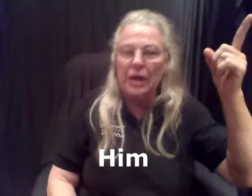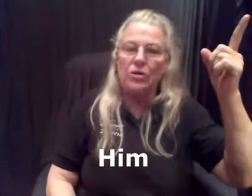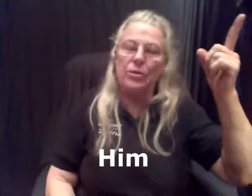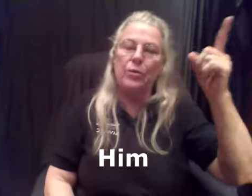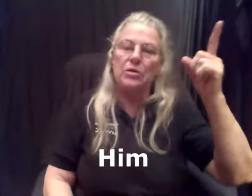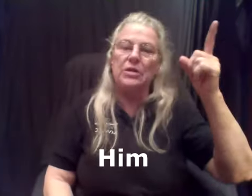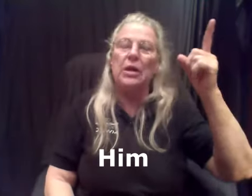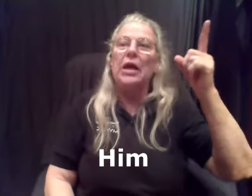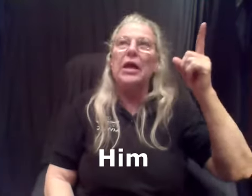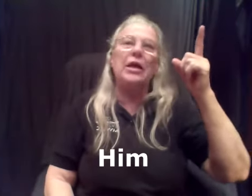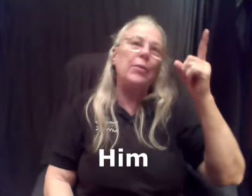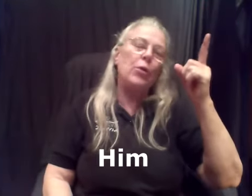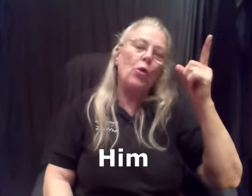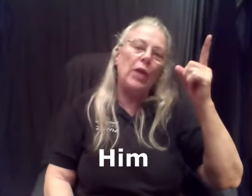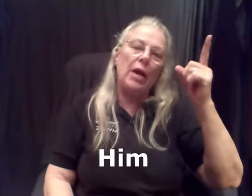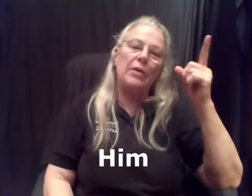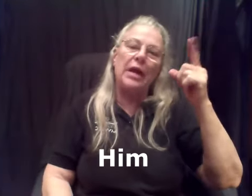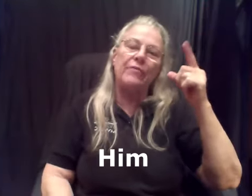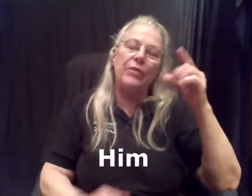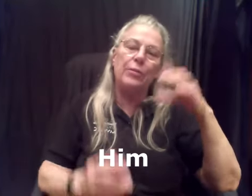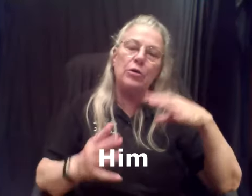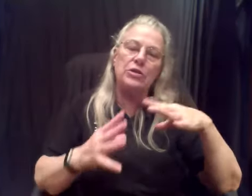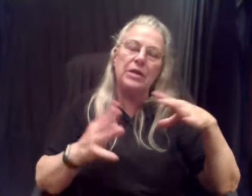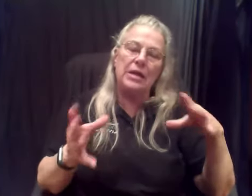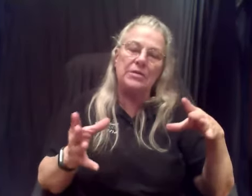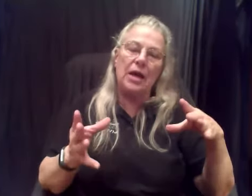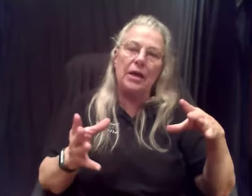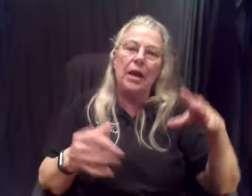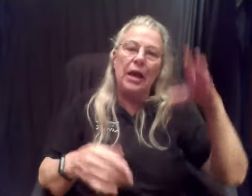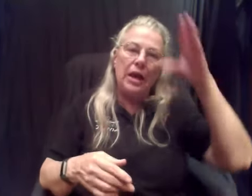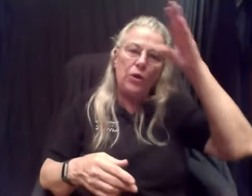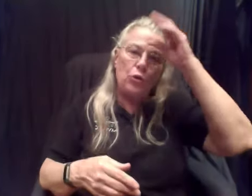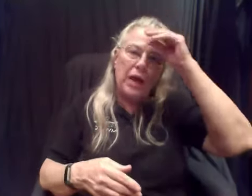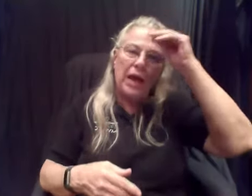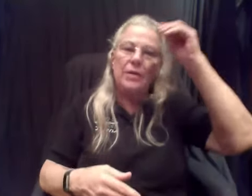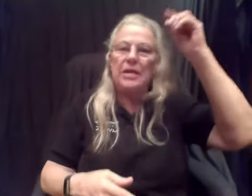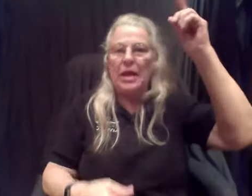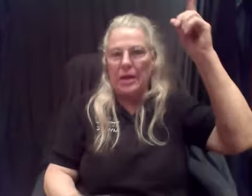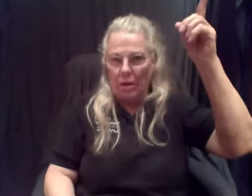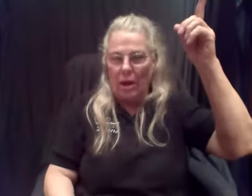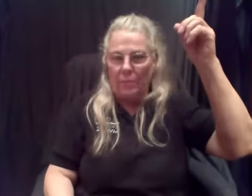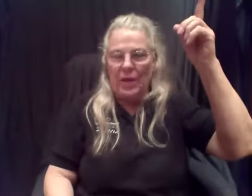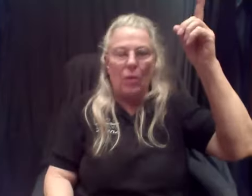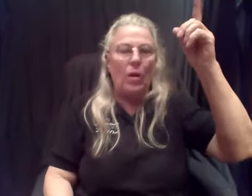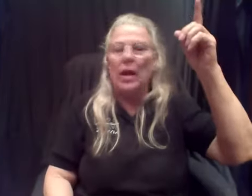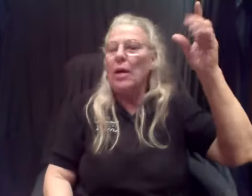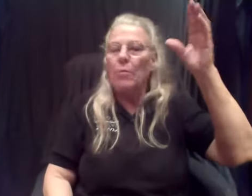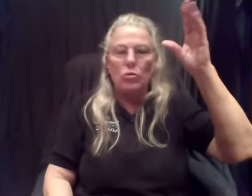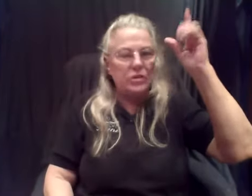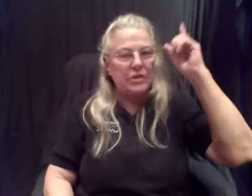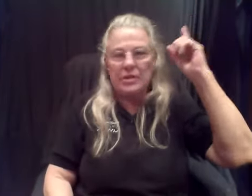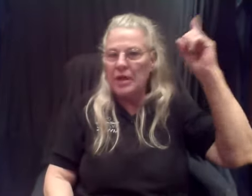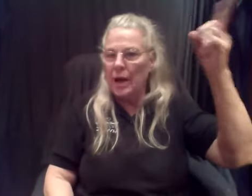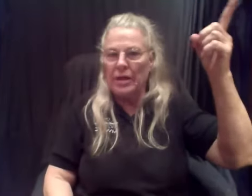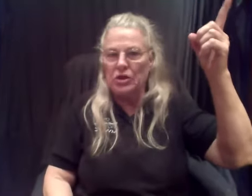the person in a pronoun. If the person is not, you can take it up that way. Most of the time, they just